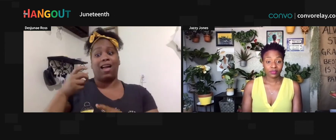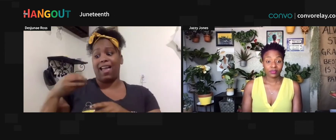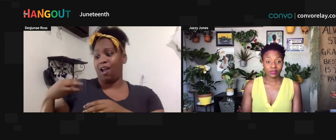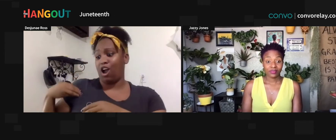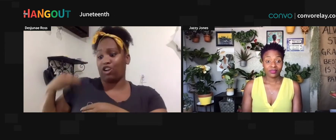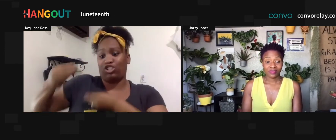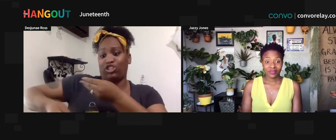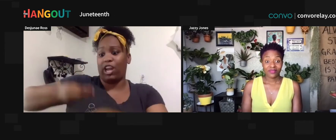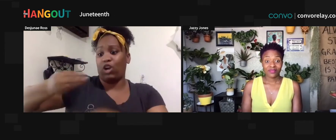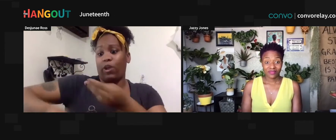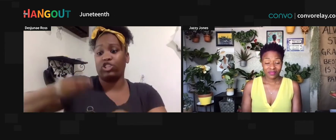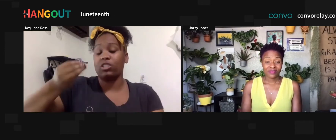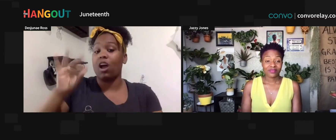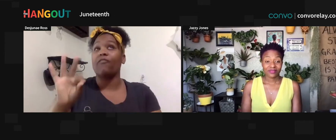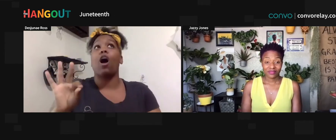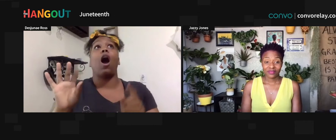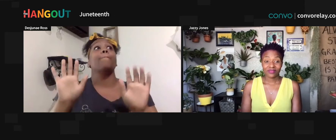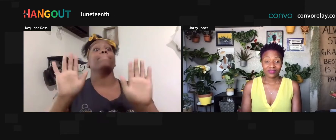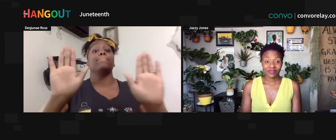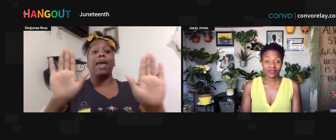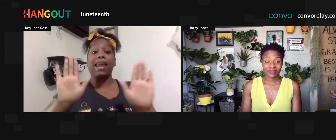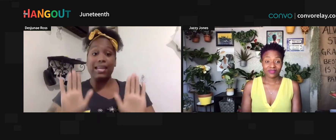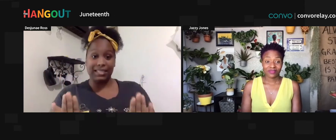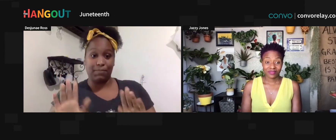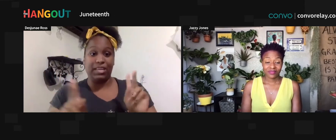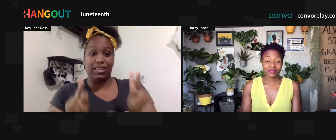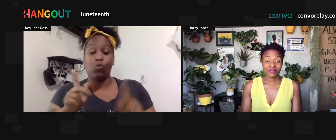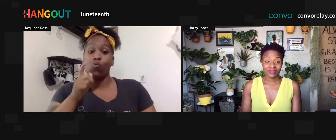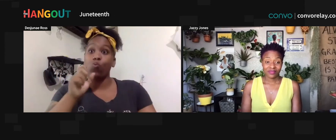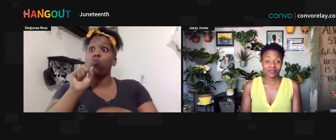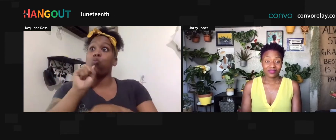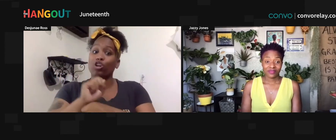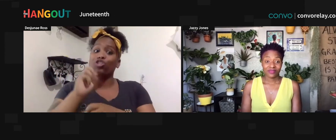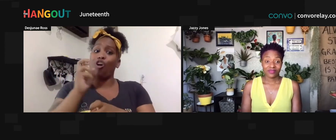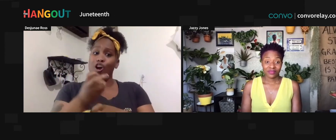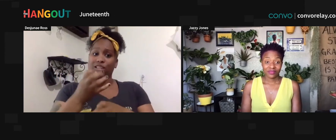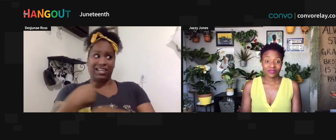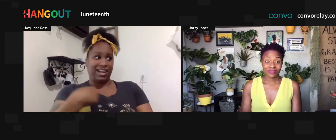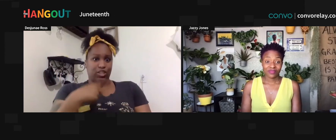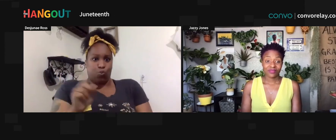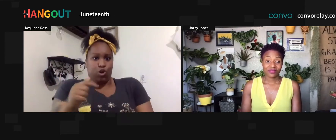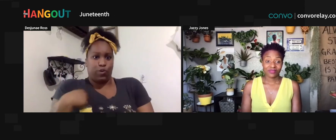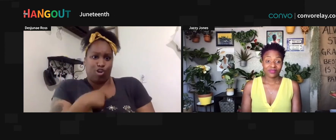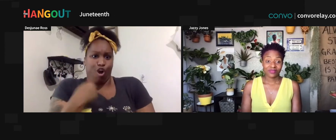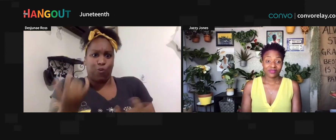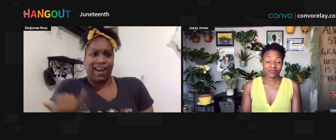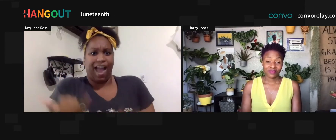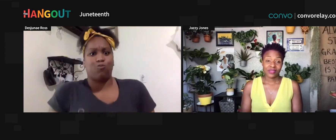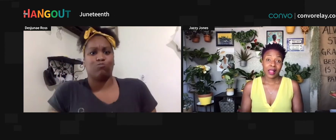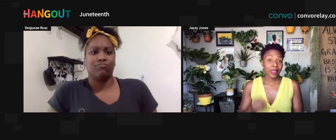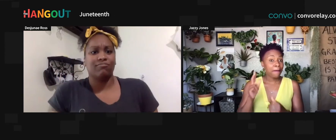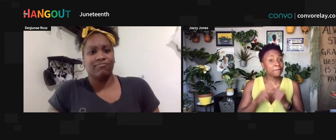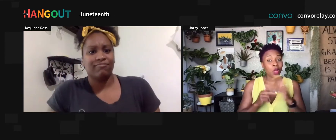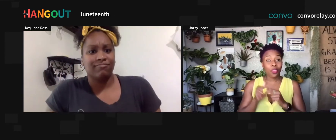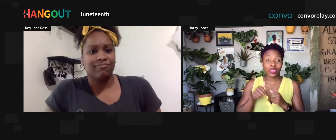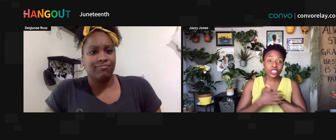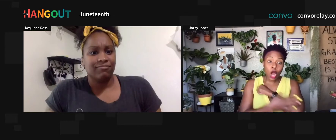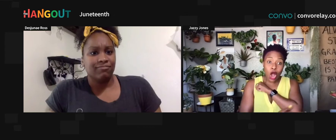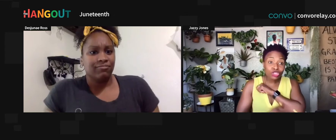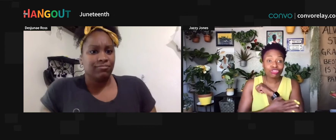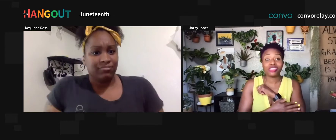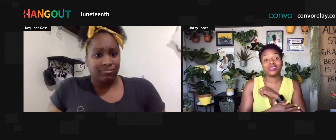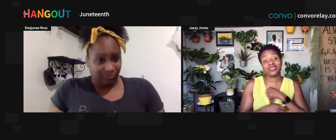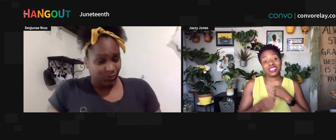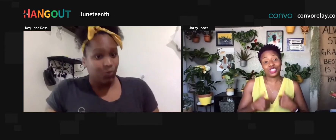say, but we come from ancestries of amazing kings and queens. And it's hard for us to